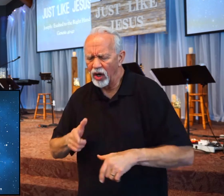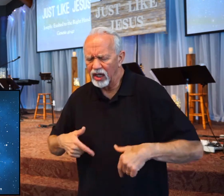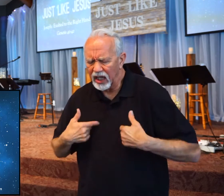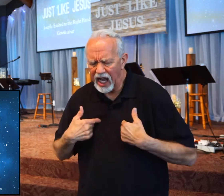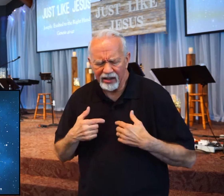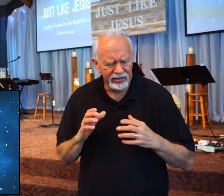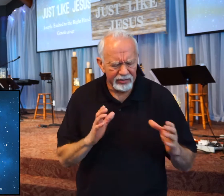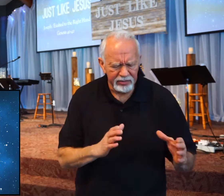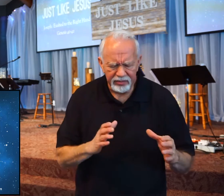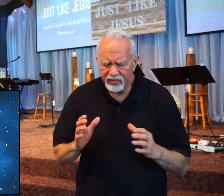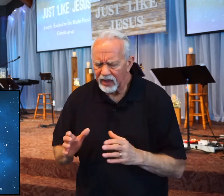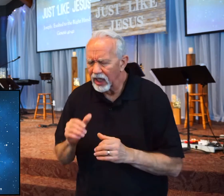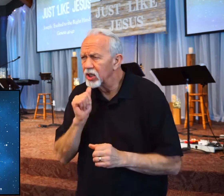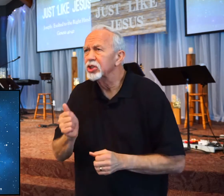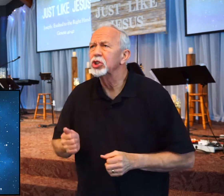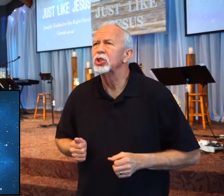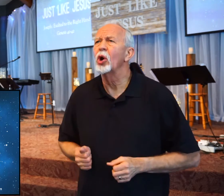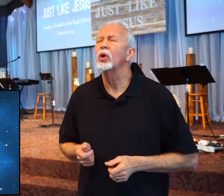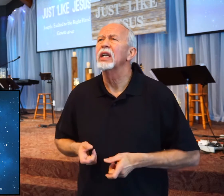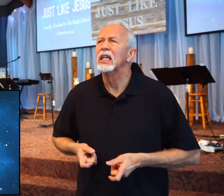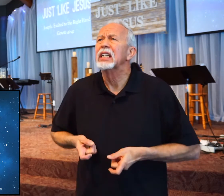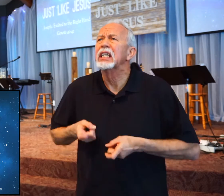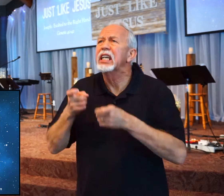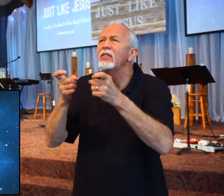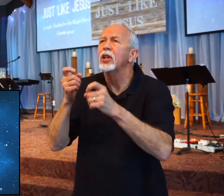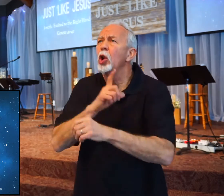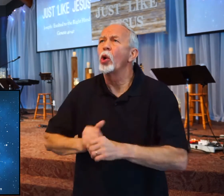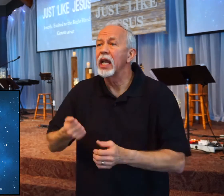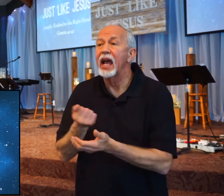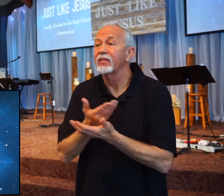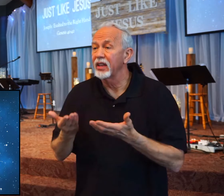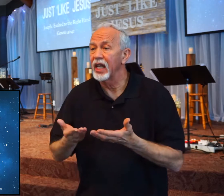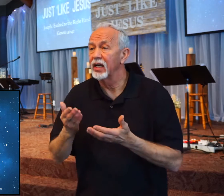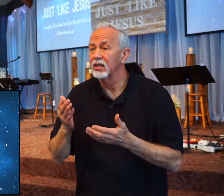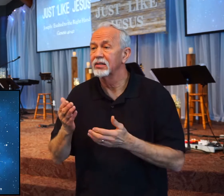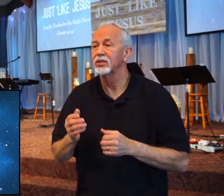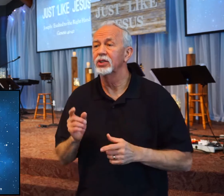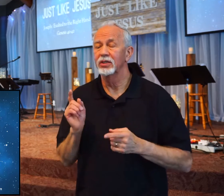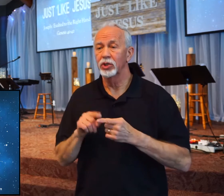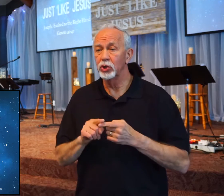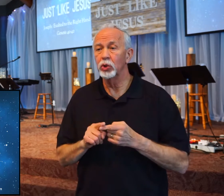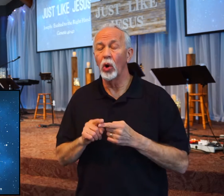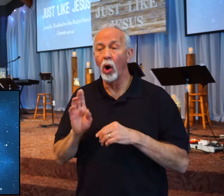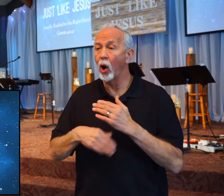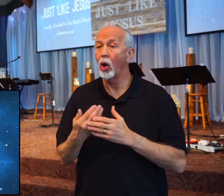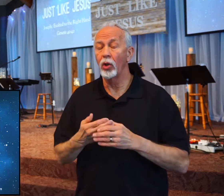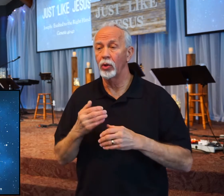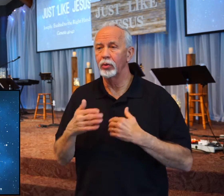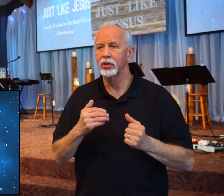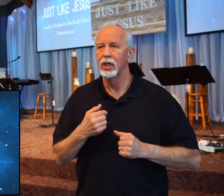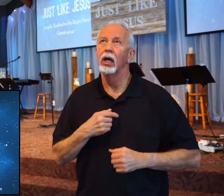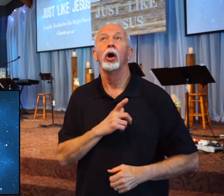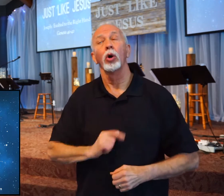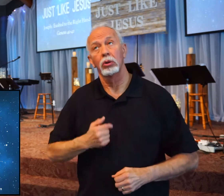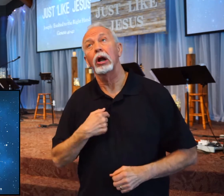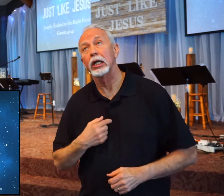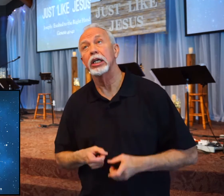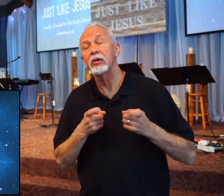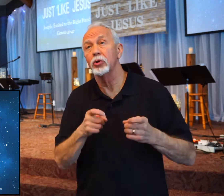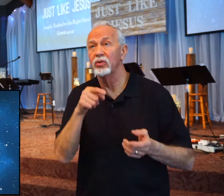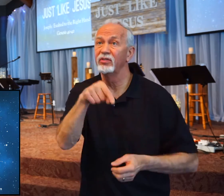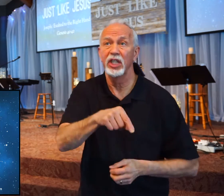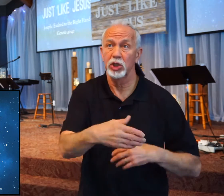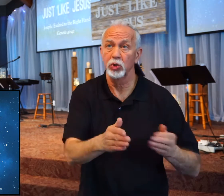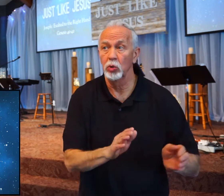we don't give the Lord access to all the rooms. You know what I mean? Lord Jesus, I'll give you this room and I'll give you that room and I'll give you